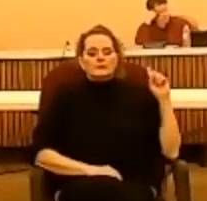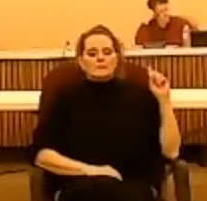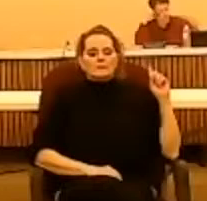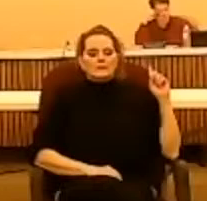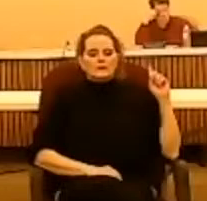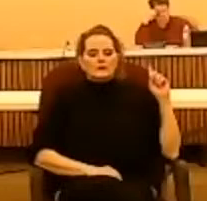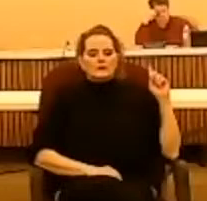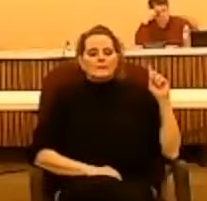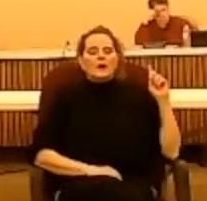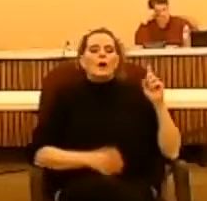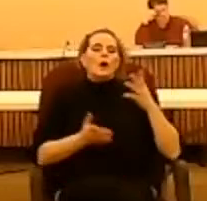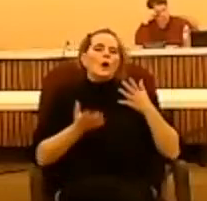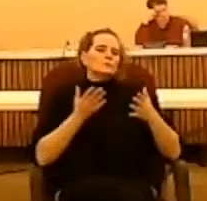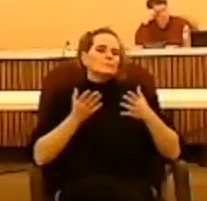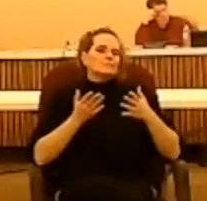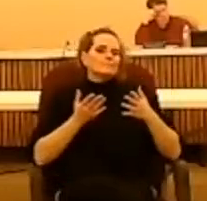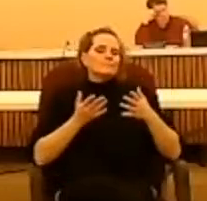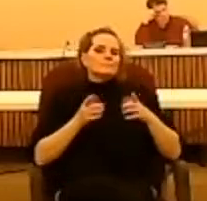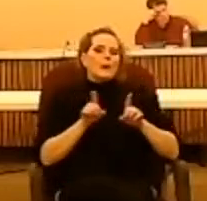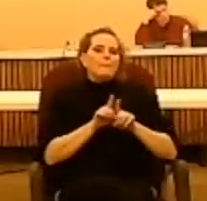As you may have also seen,